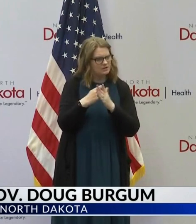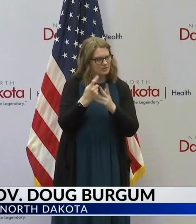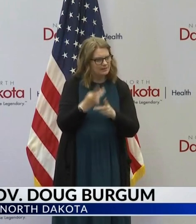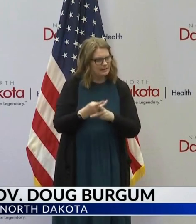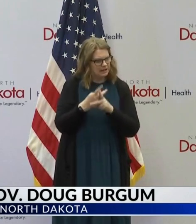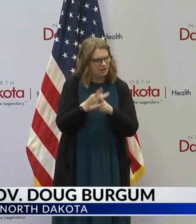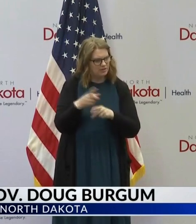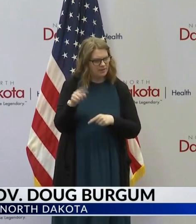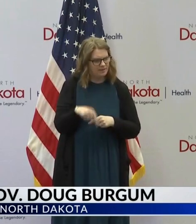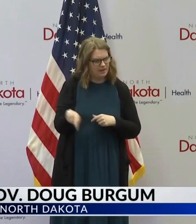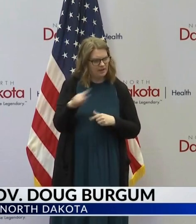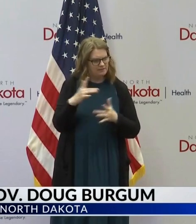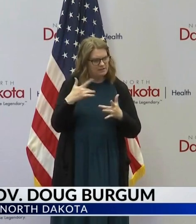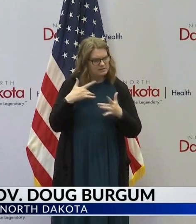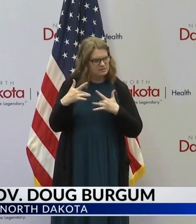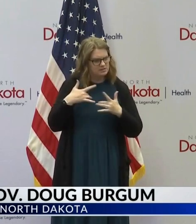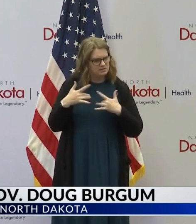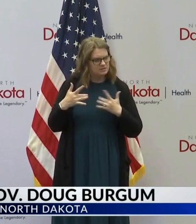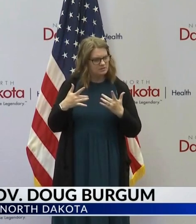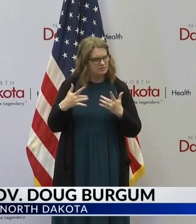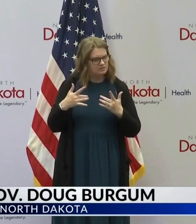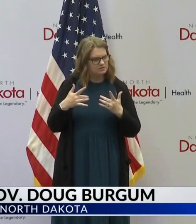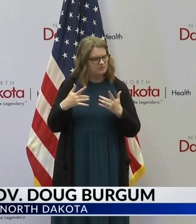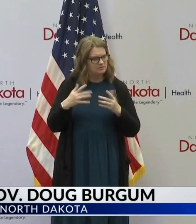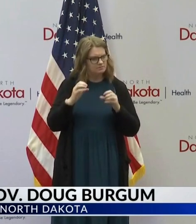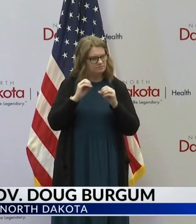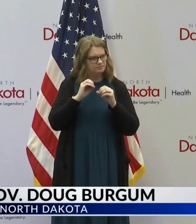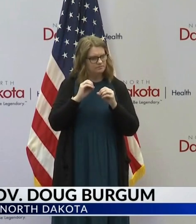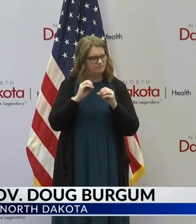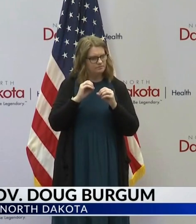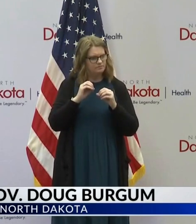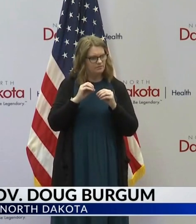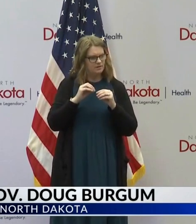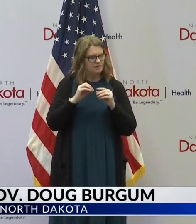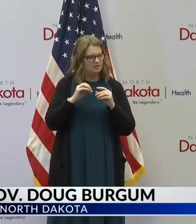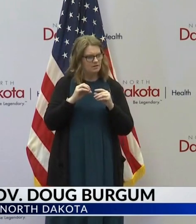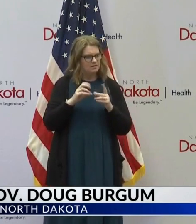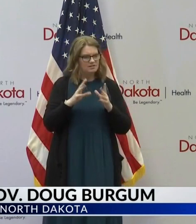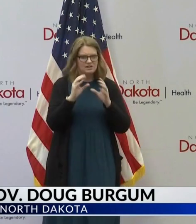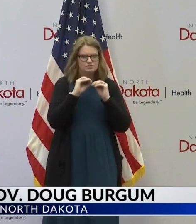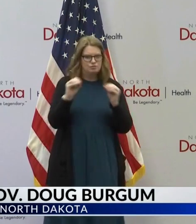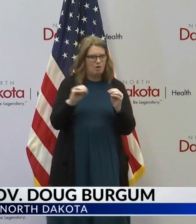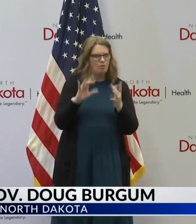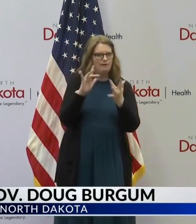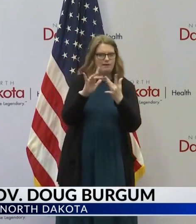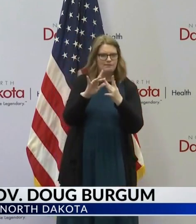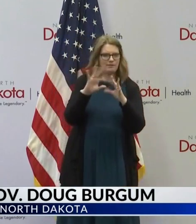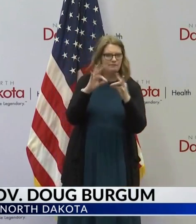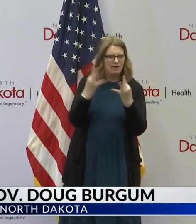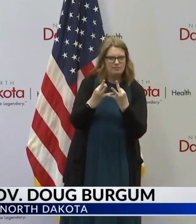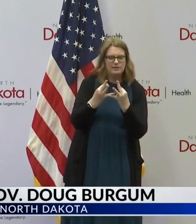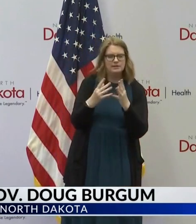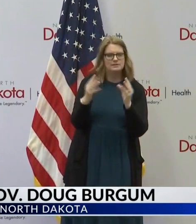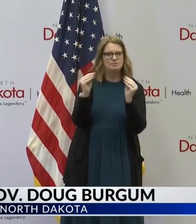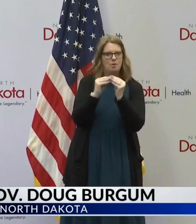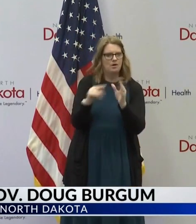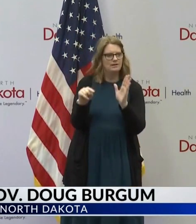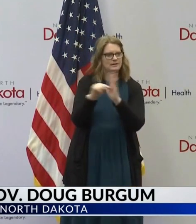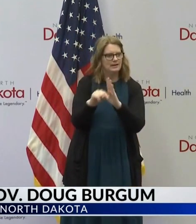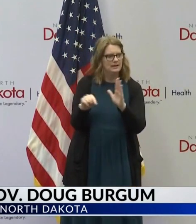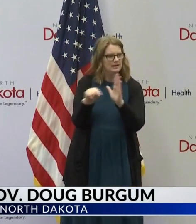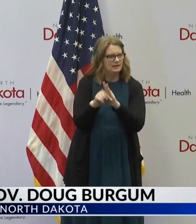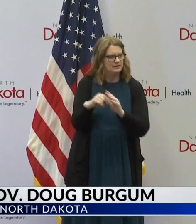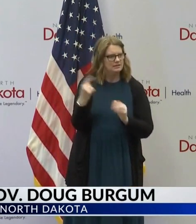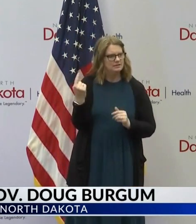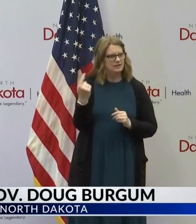expressing concern that the lack of contact with family is doing more harm than the potential from COVID. You had a story from